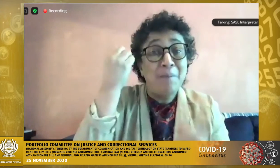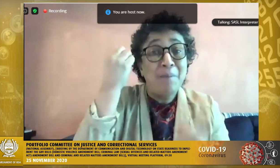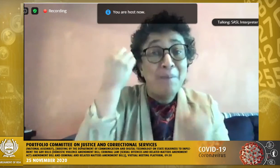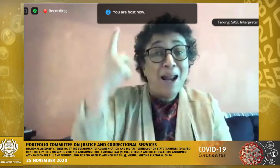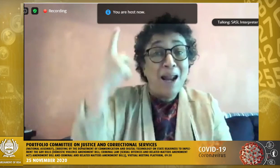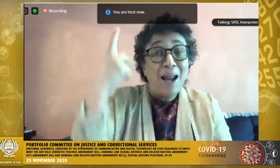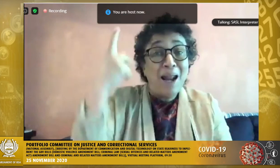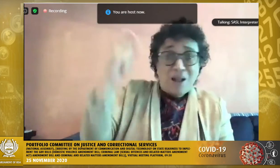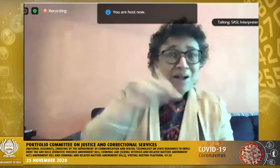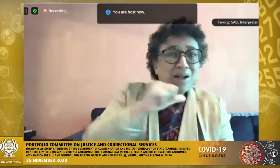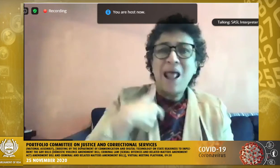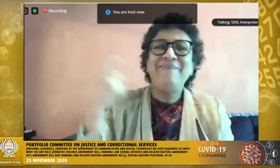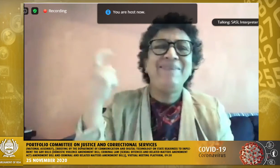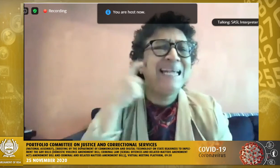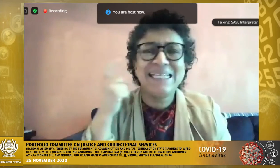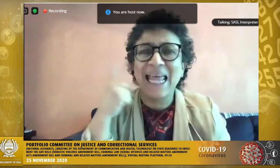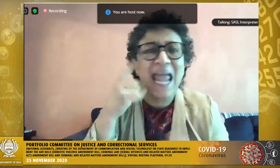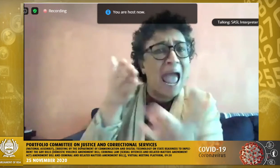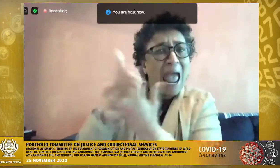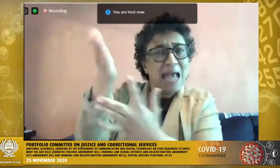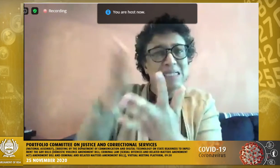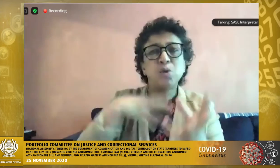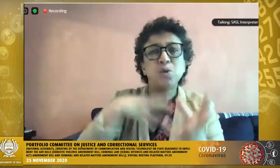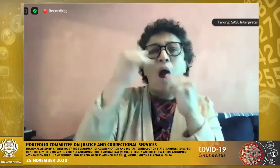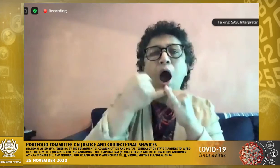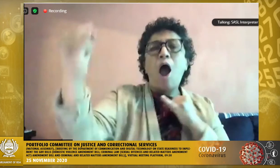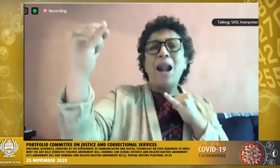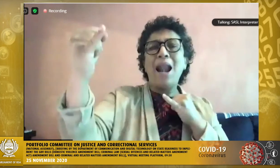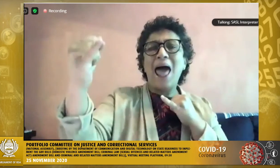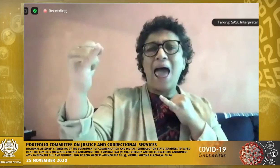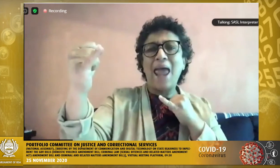out? And how will these people get access?